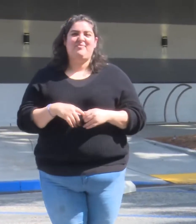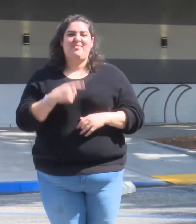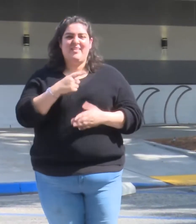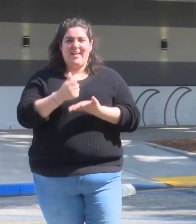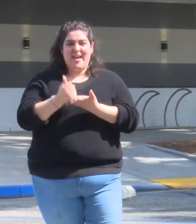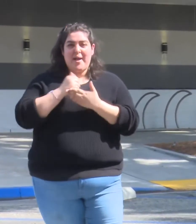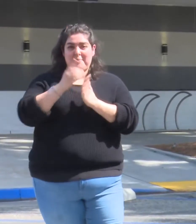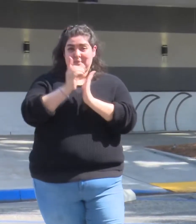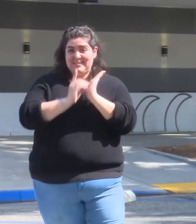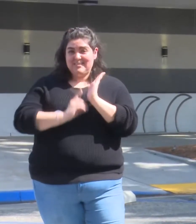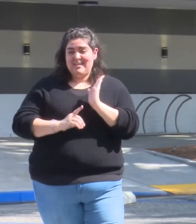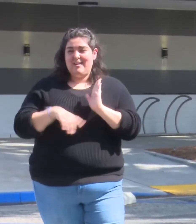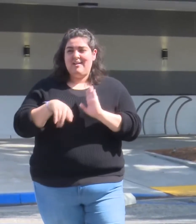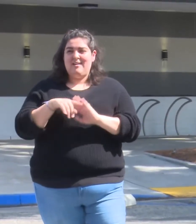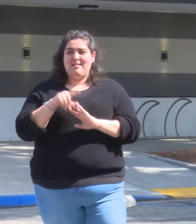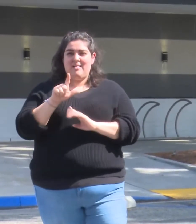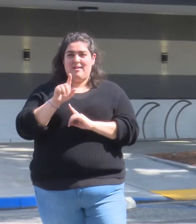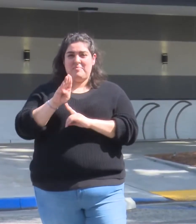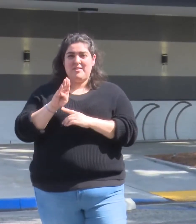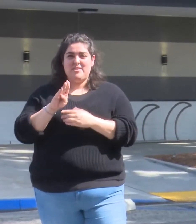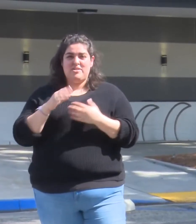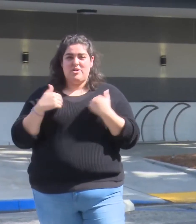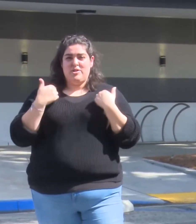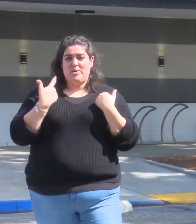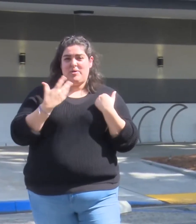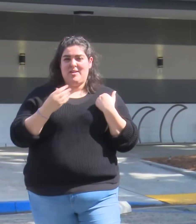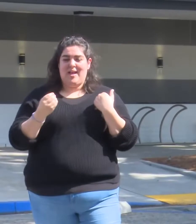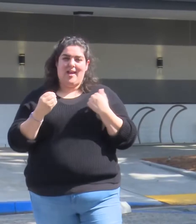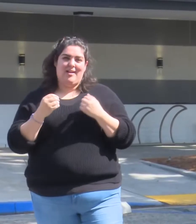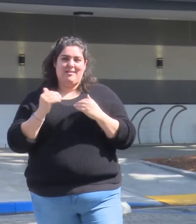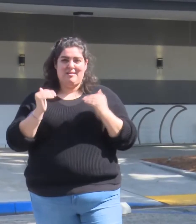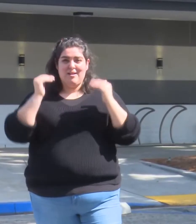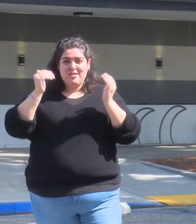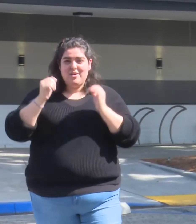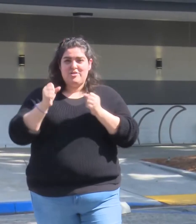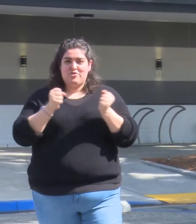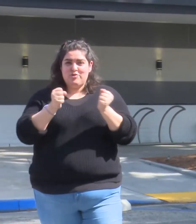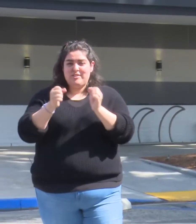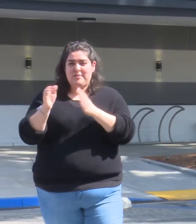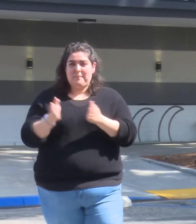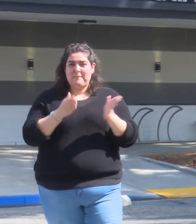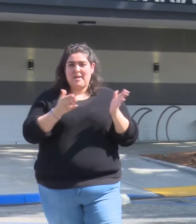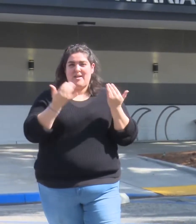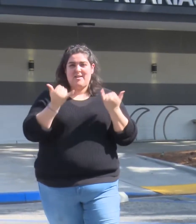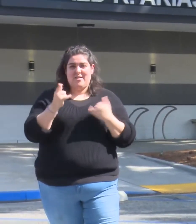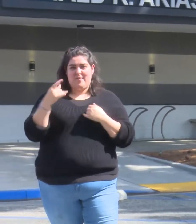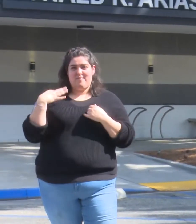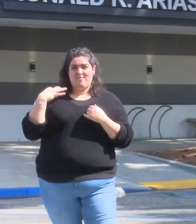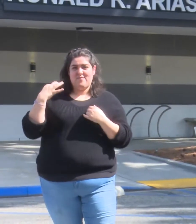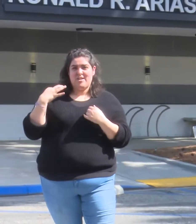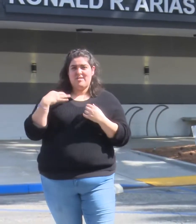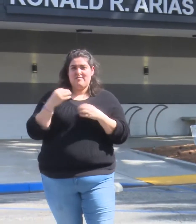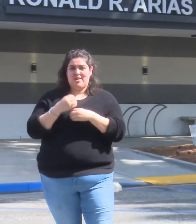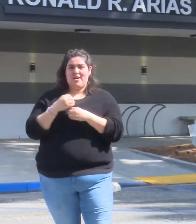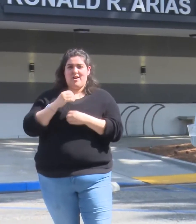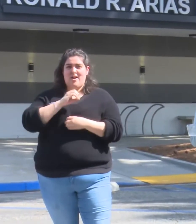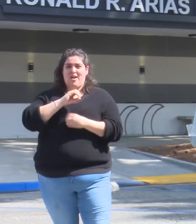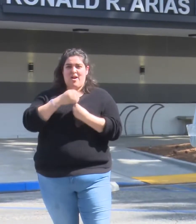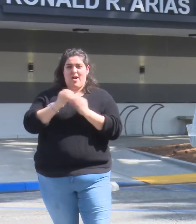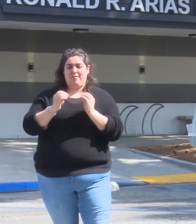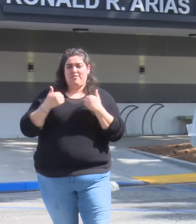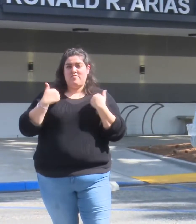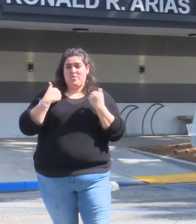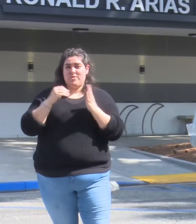helped design the Long Beach Youth and Emerging Adult Strategic Plan, and he now volunteers with our Office of Youth Development on the implementation of that